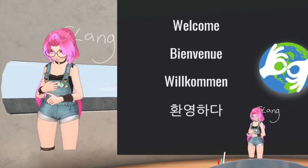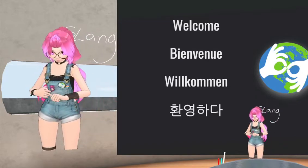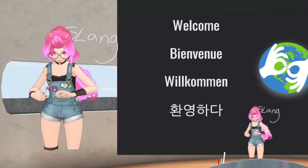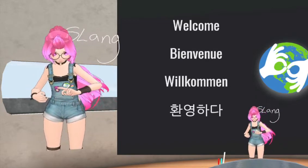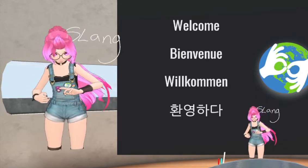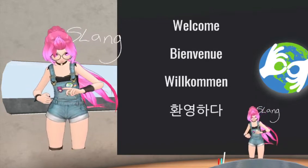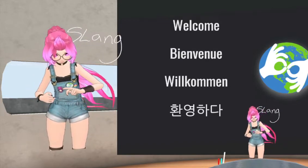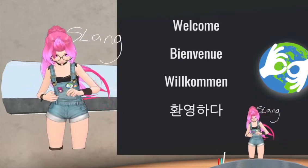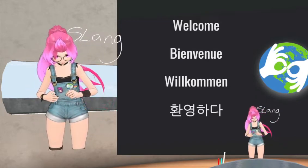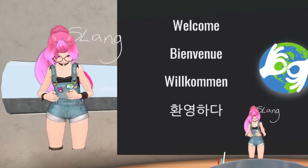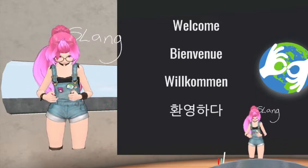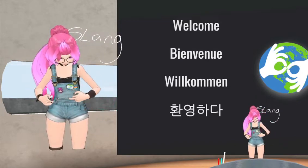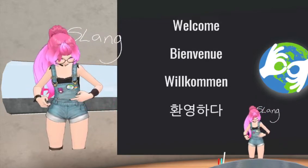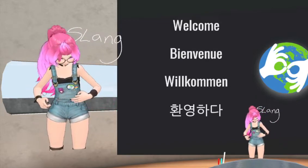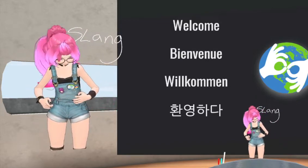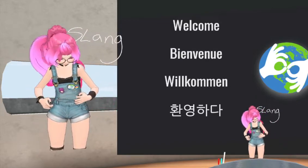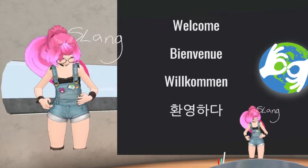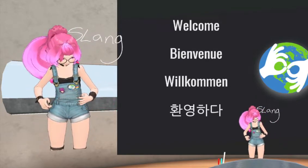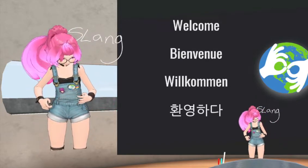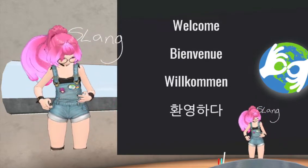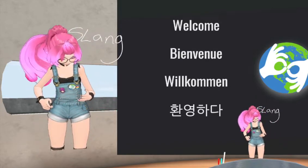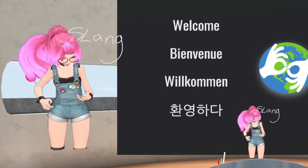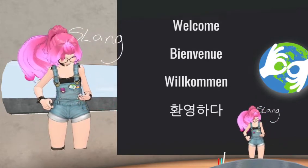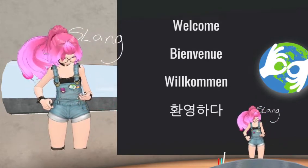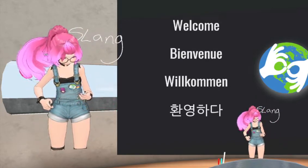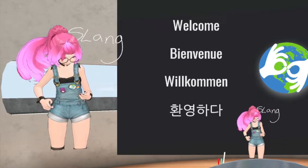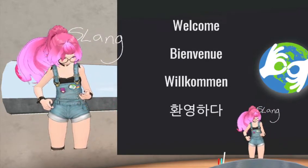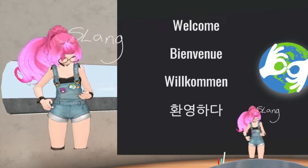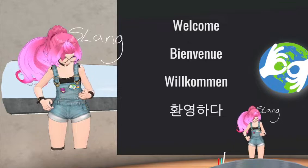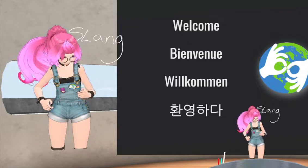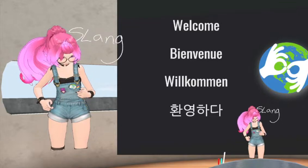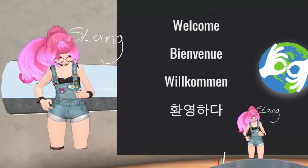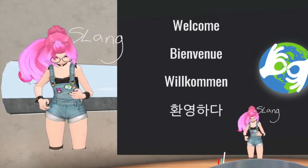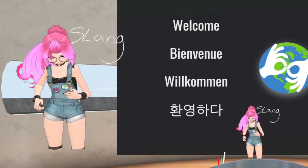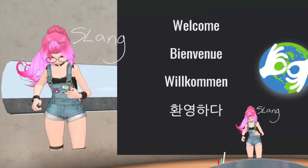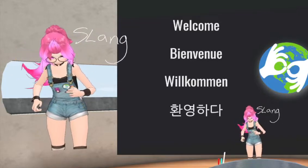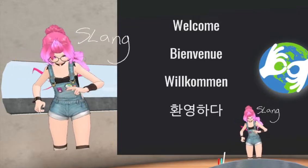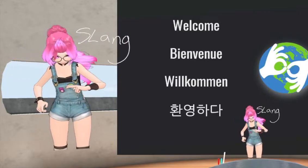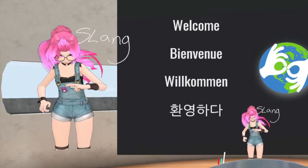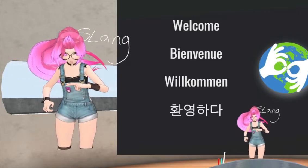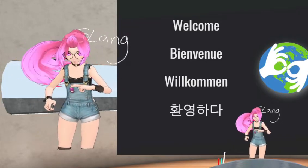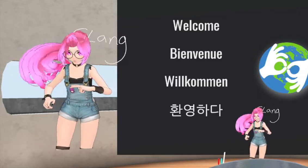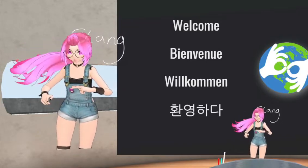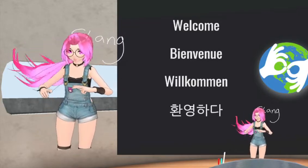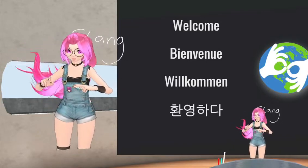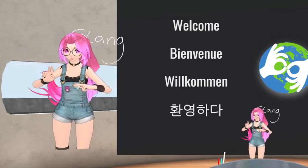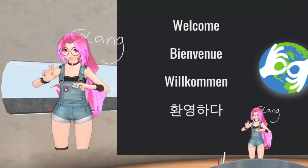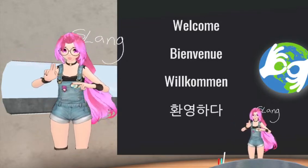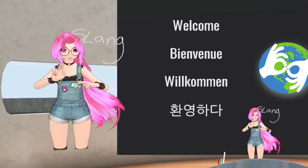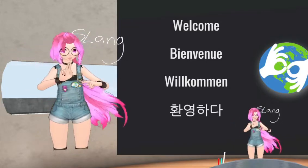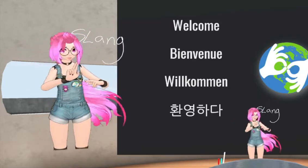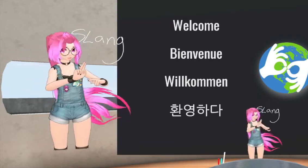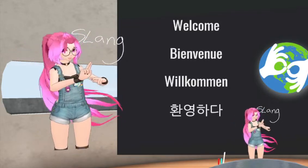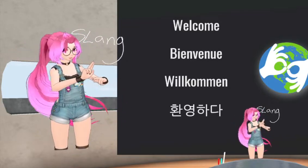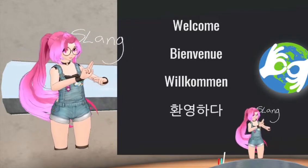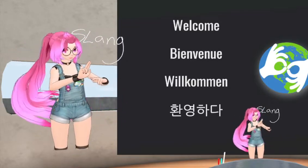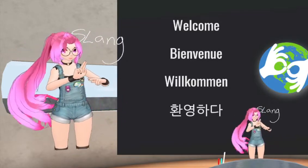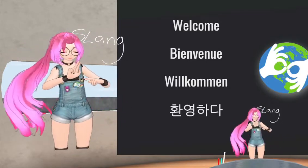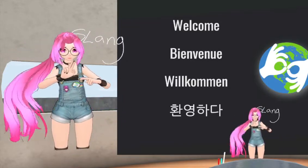very touchy. We love to hug each other, we love to hold each other's hands, high five, touch each other's faces. Like, it's